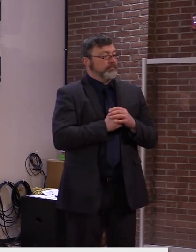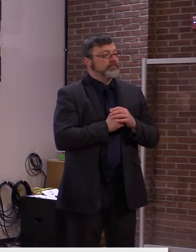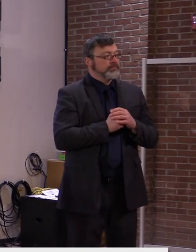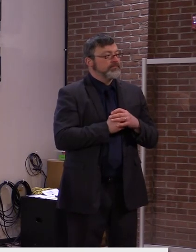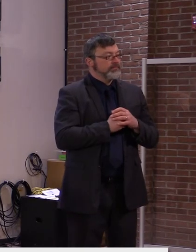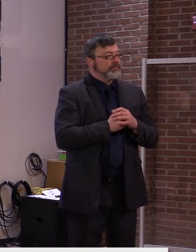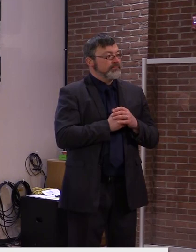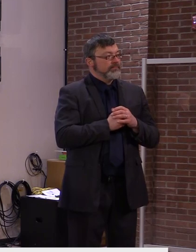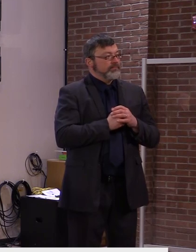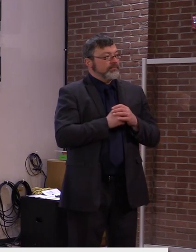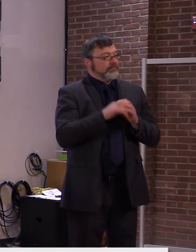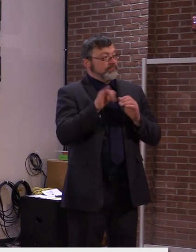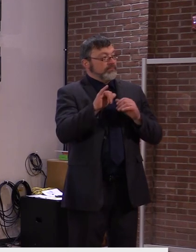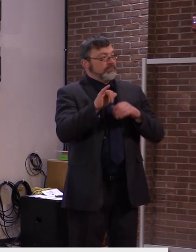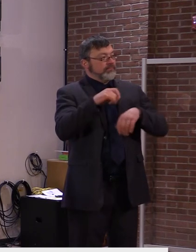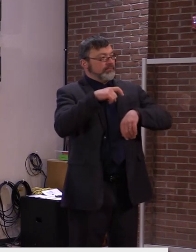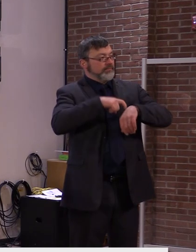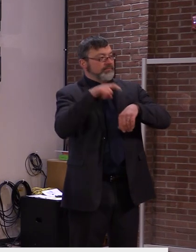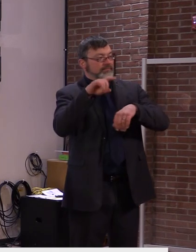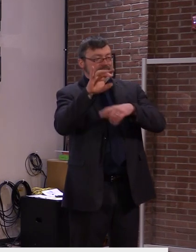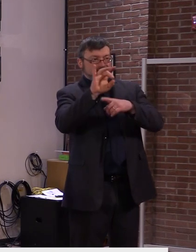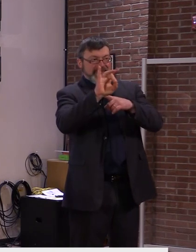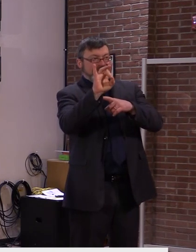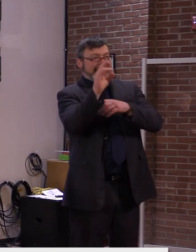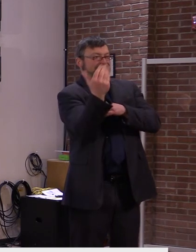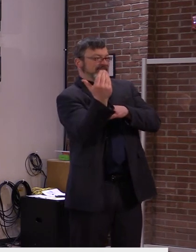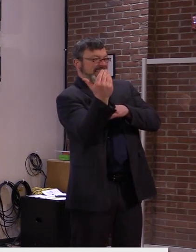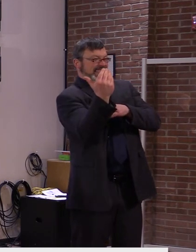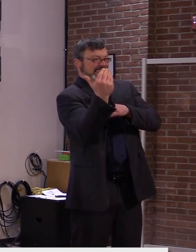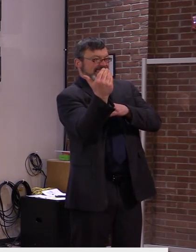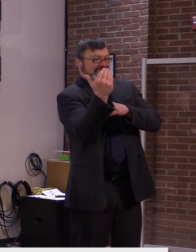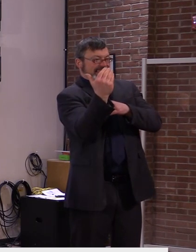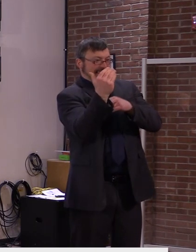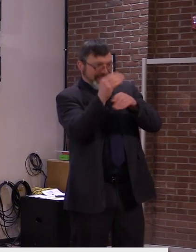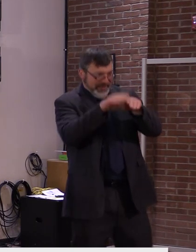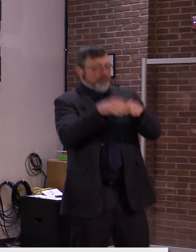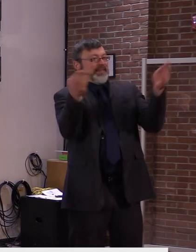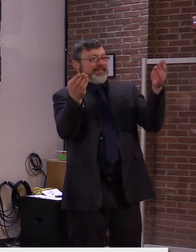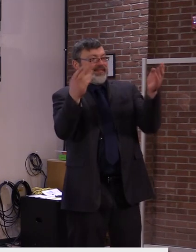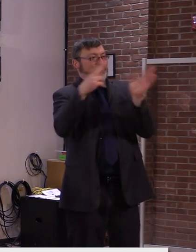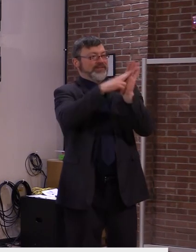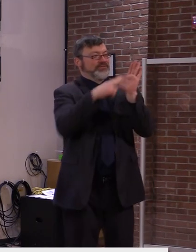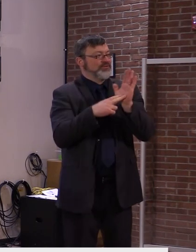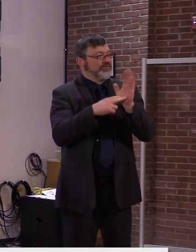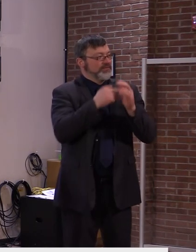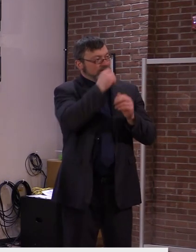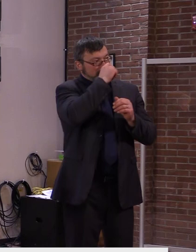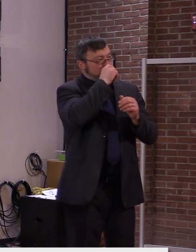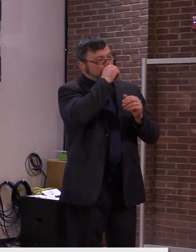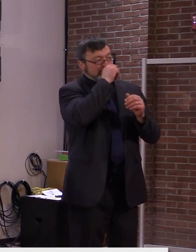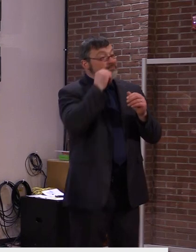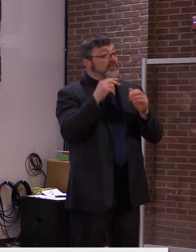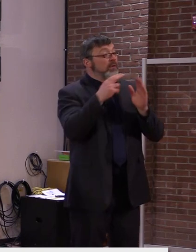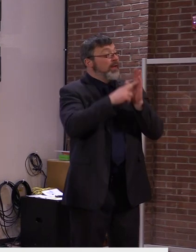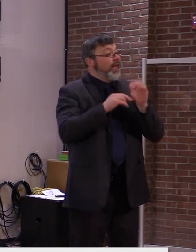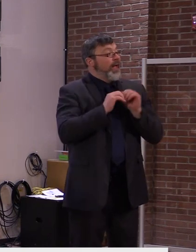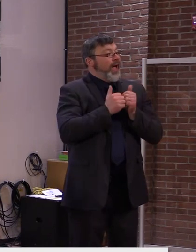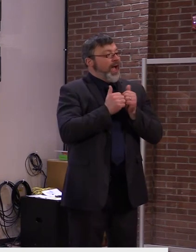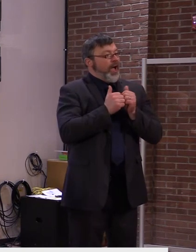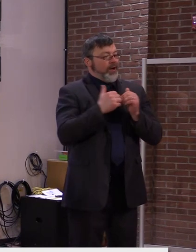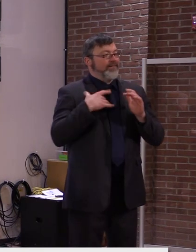at 8:15 a.m. on Tuesday. There are two ways you can register. First, you can go online